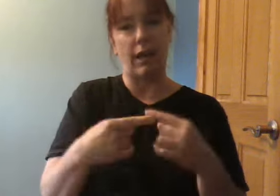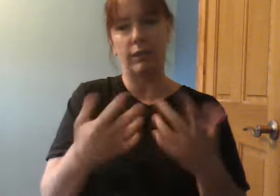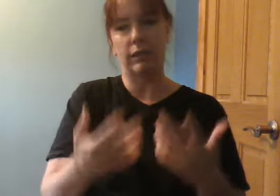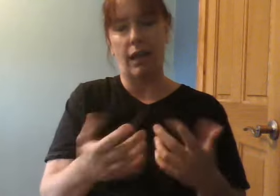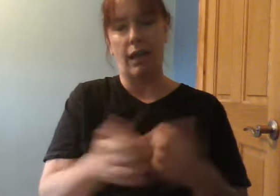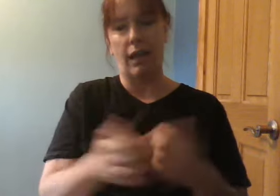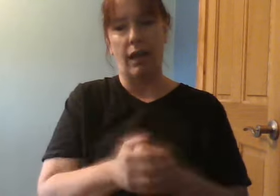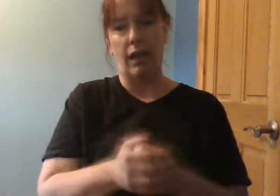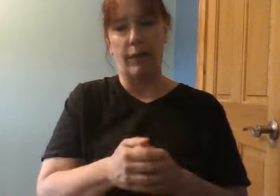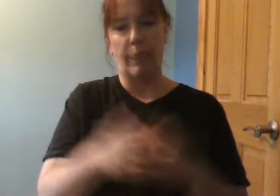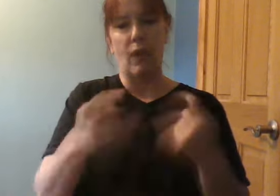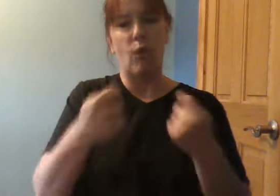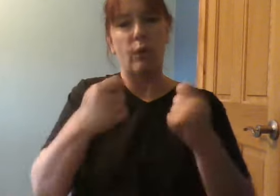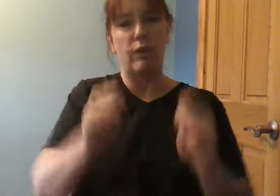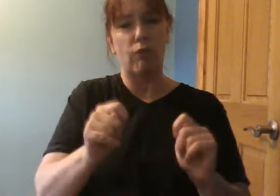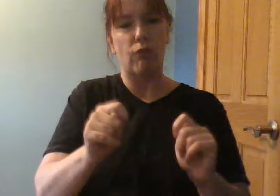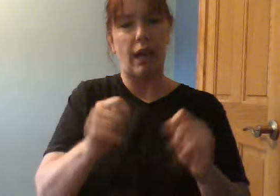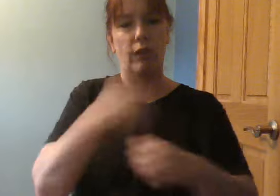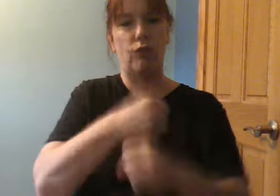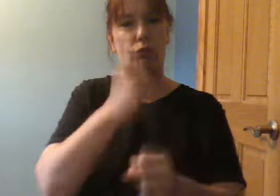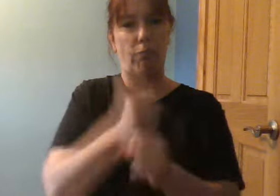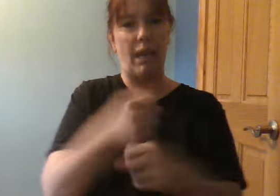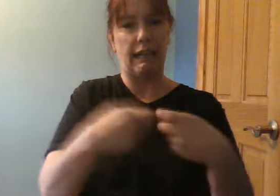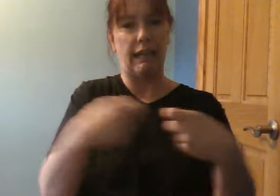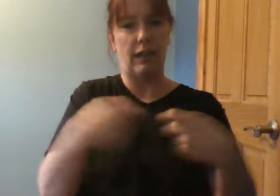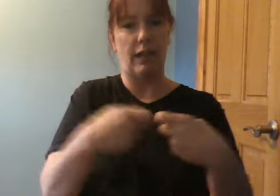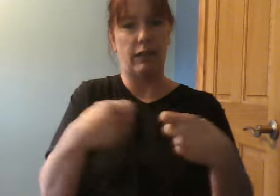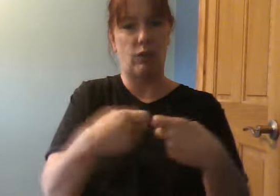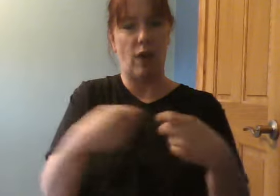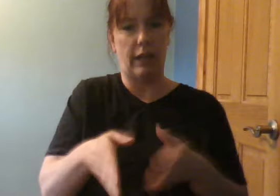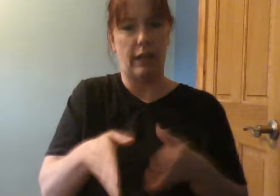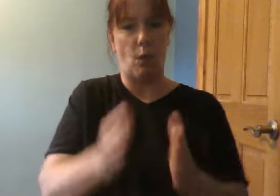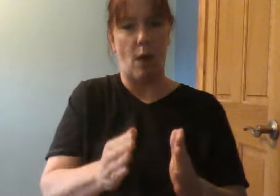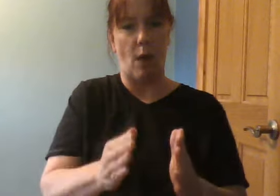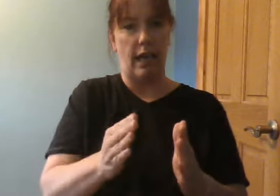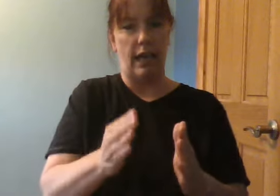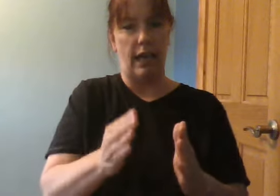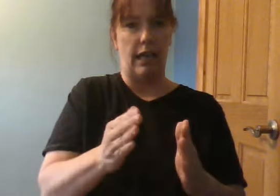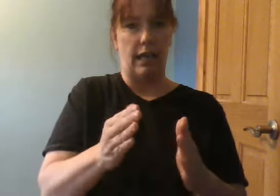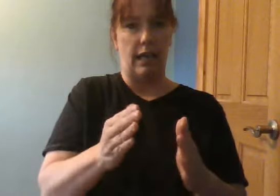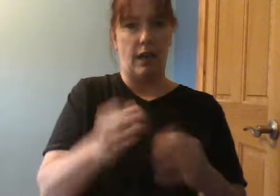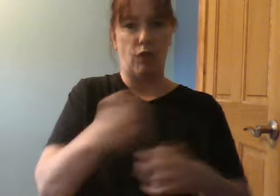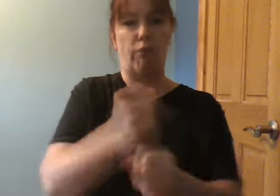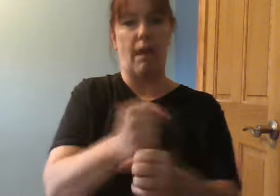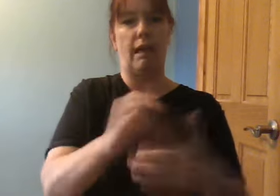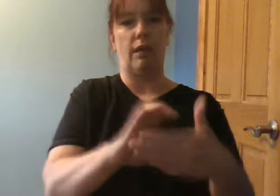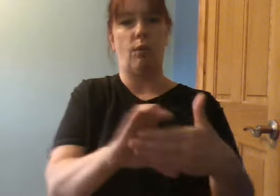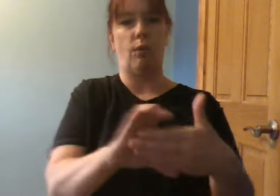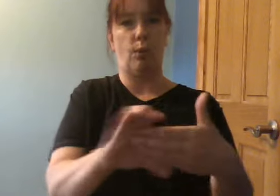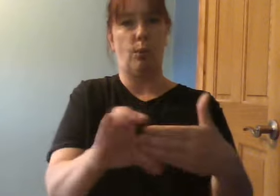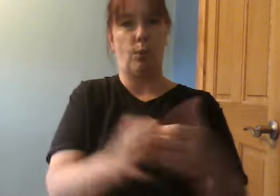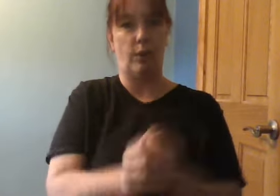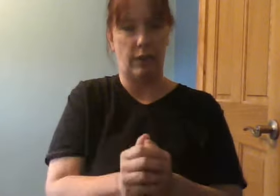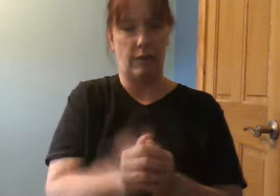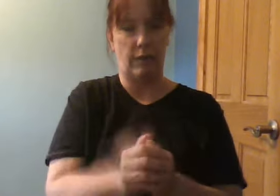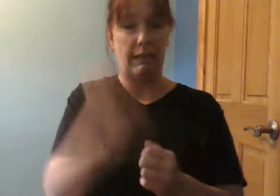to make electronic versions of the identity card that we got rid of in 1953. So we think, well, only if we had a card, call it a